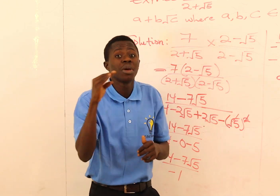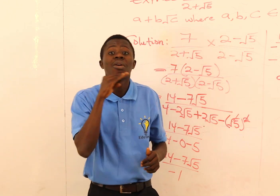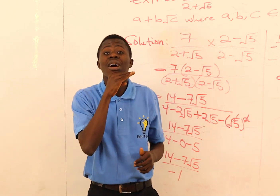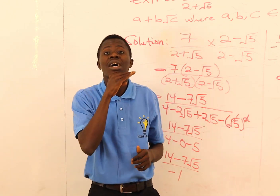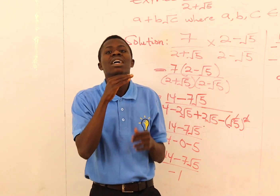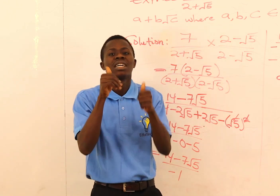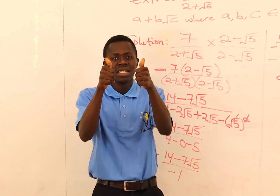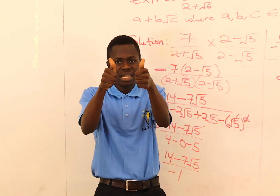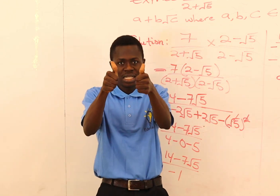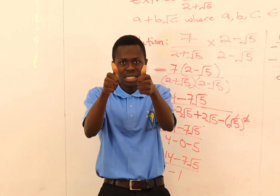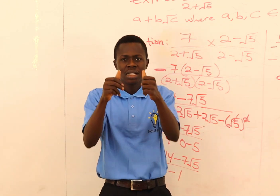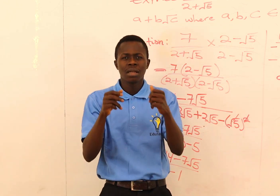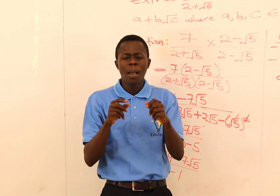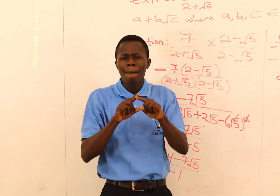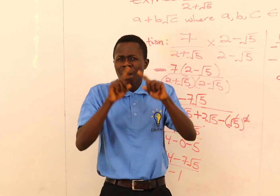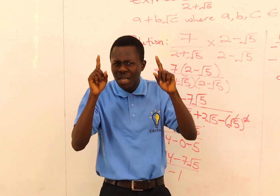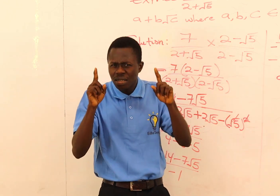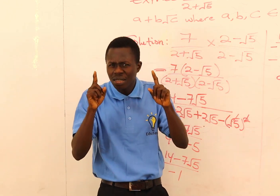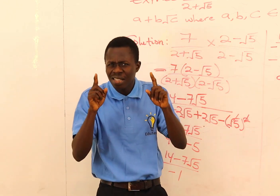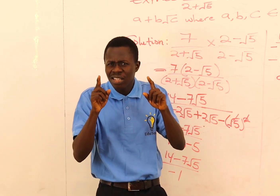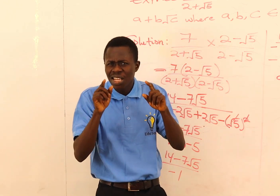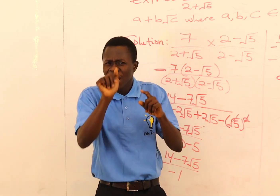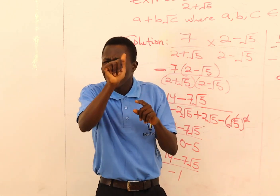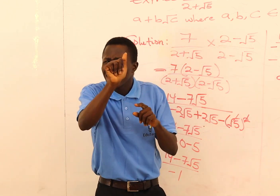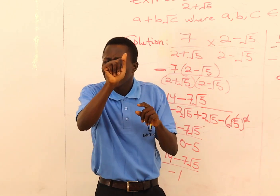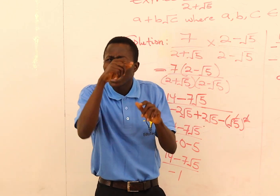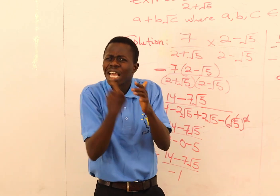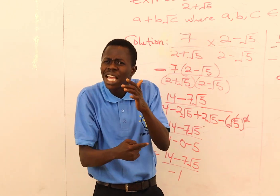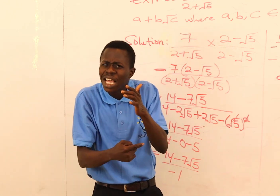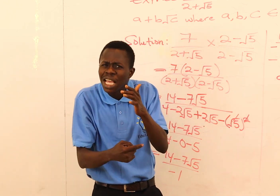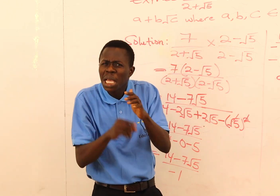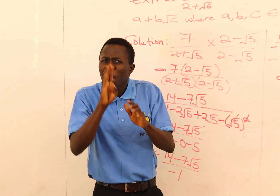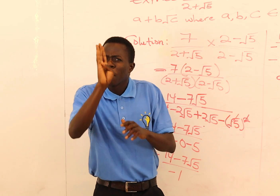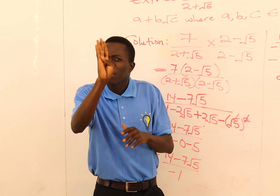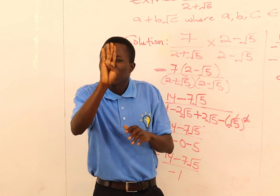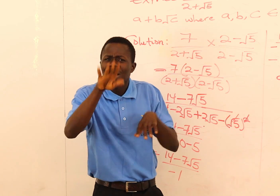So we are going to have a plus b square root of c, and when we compare,